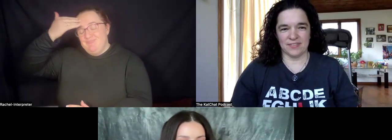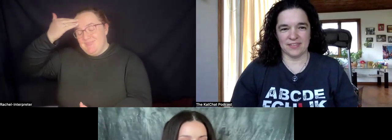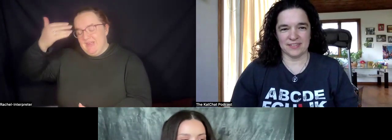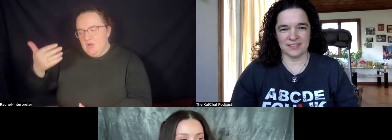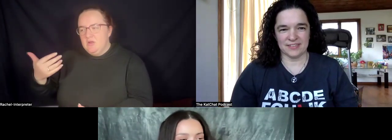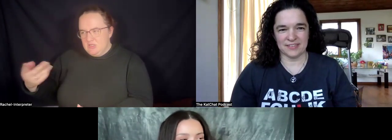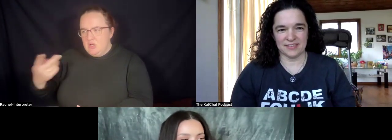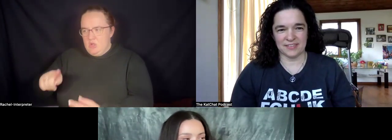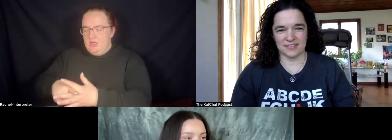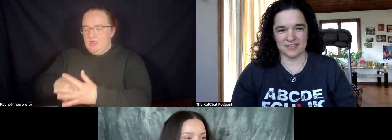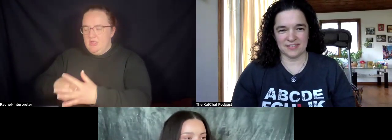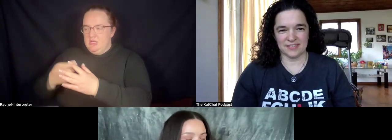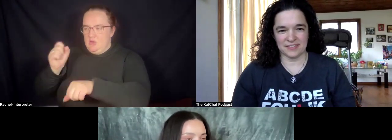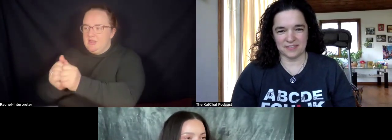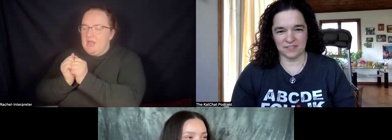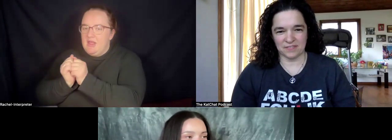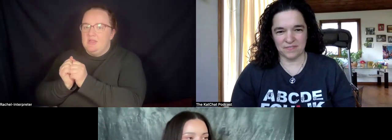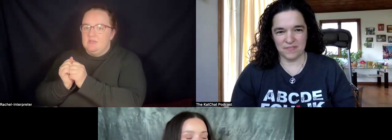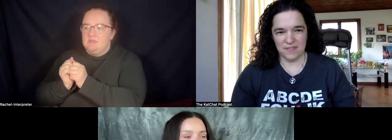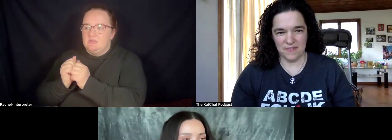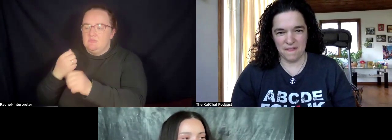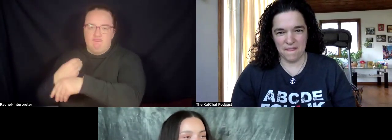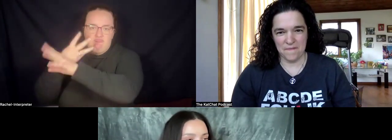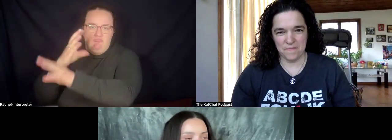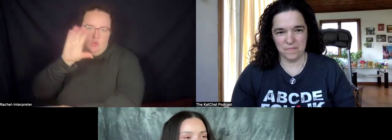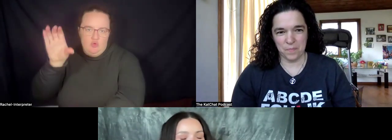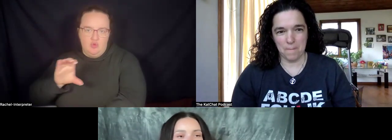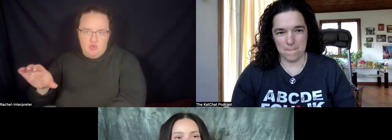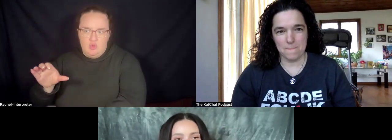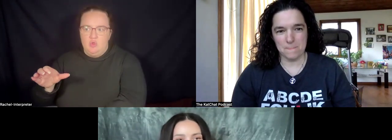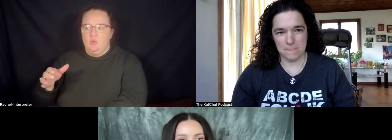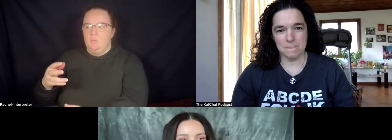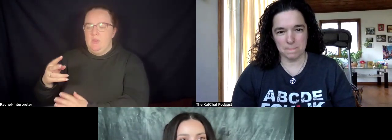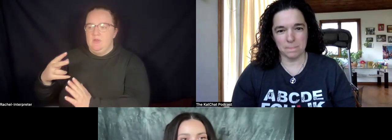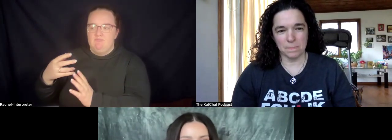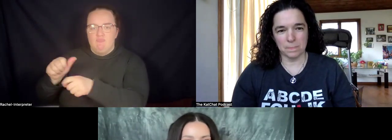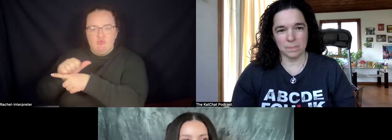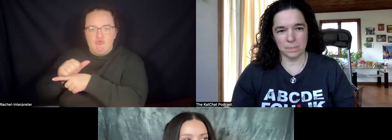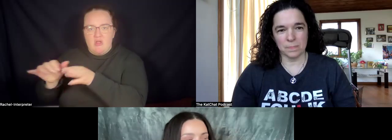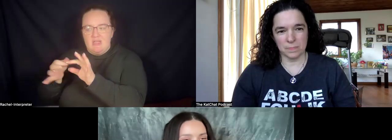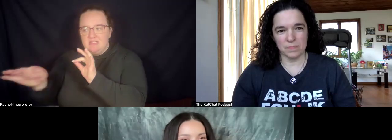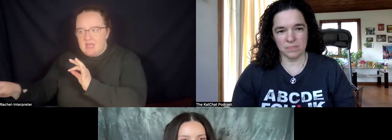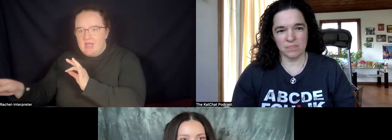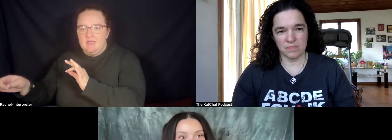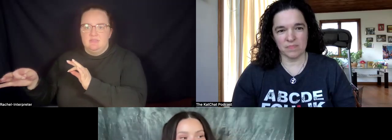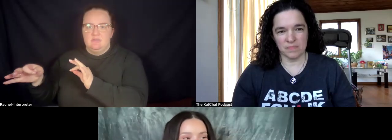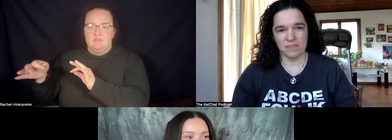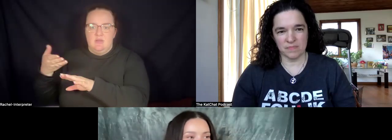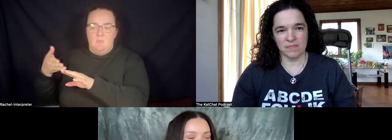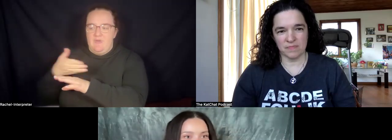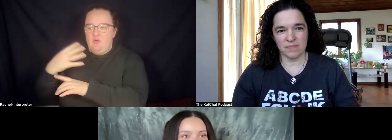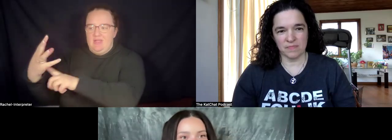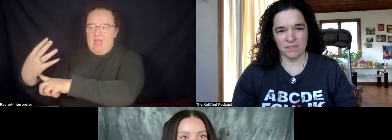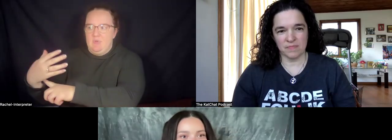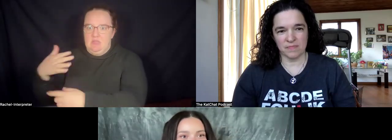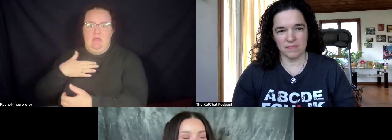work together, sort of via Zoom. We would run lines. We would talk about the script a few weeks before we went to camera because we were both, I felt the pressure.